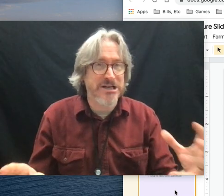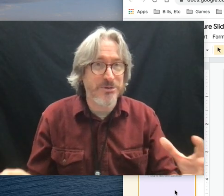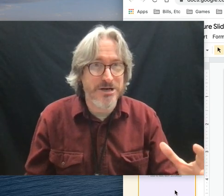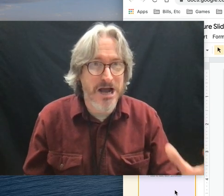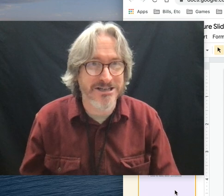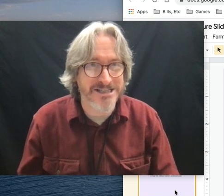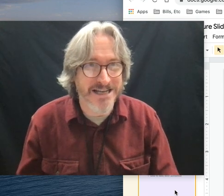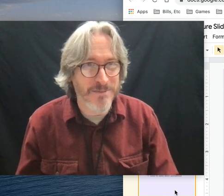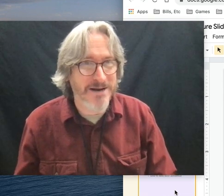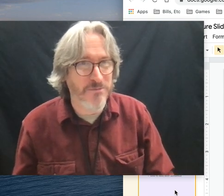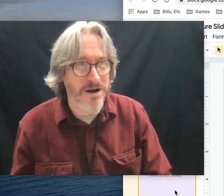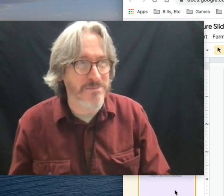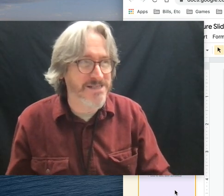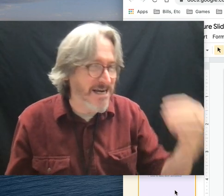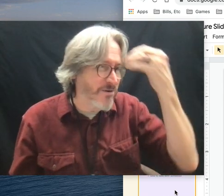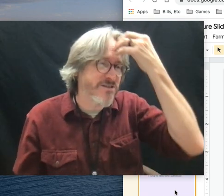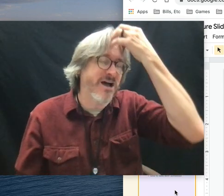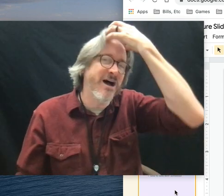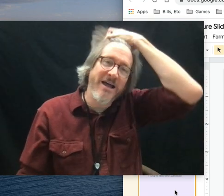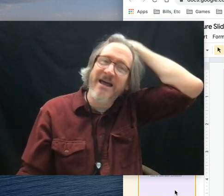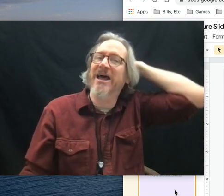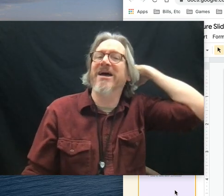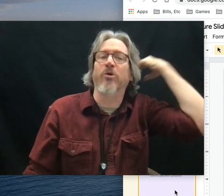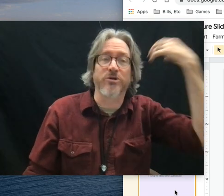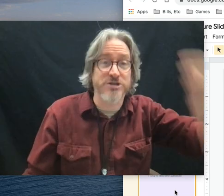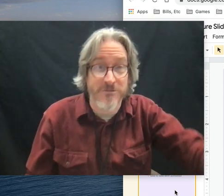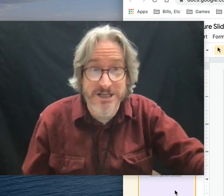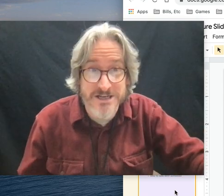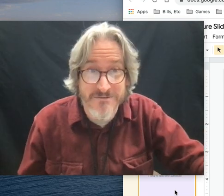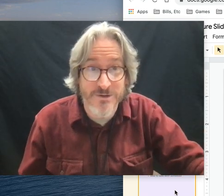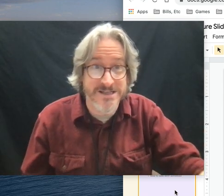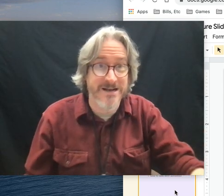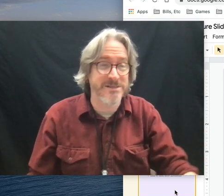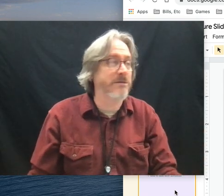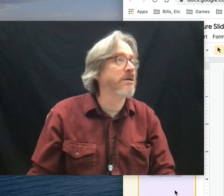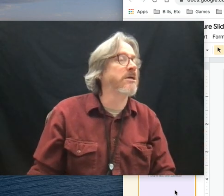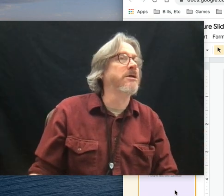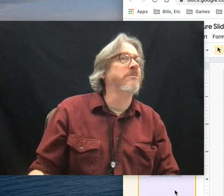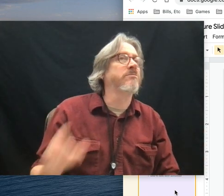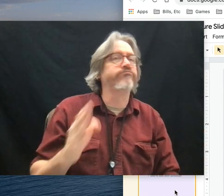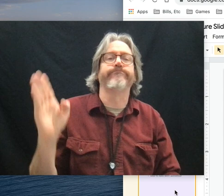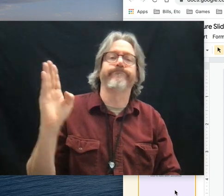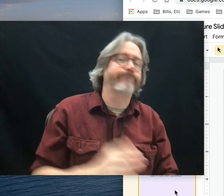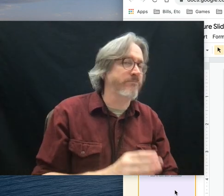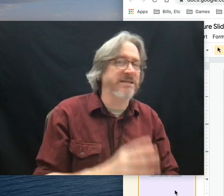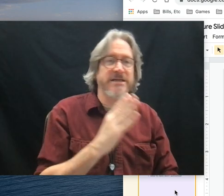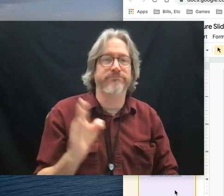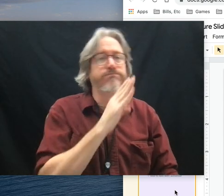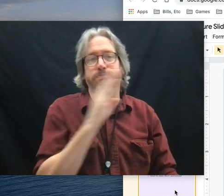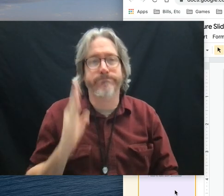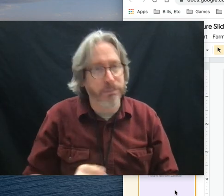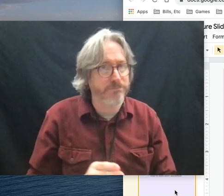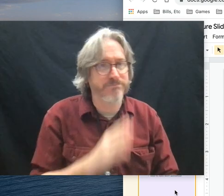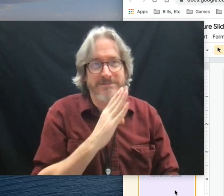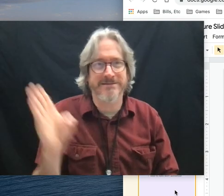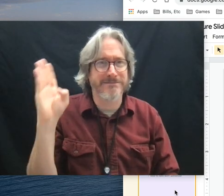I can't do it consciously, but when I'm signing with older generation deaf folks, it comes out. It's like,